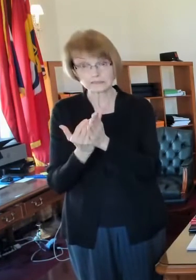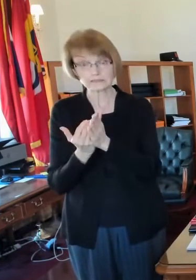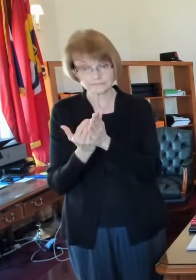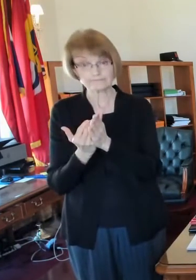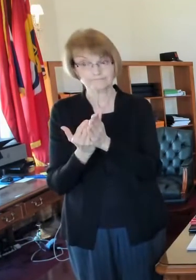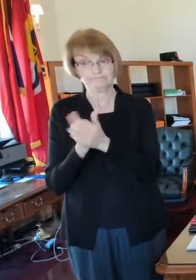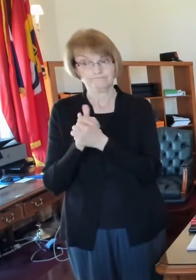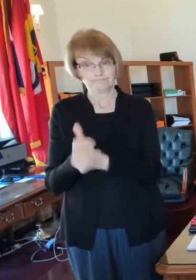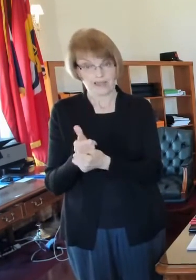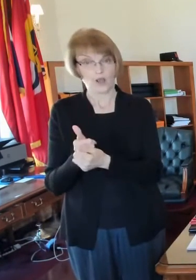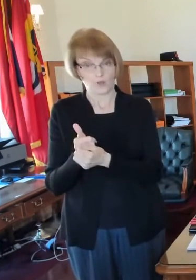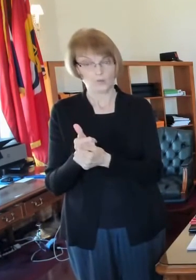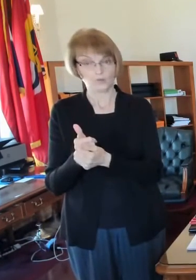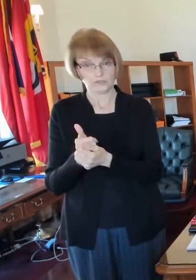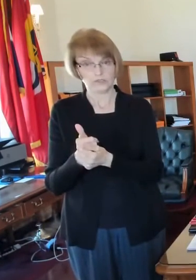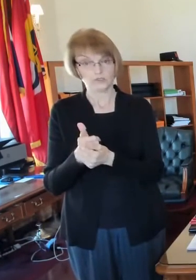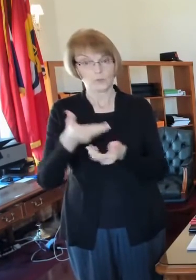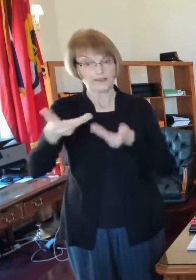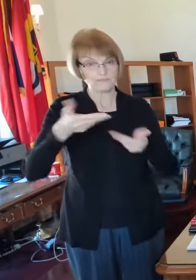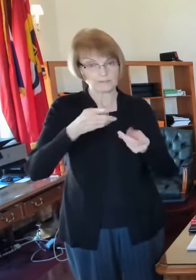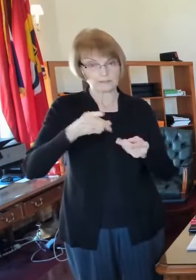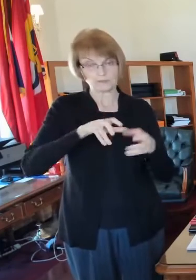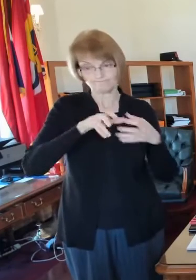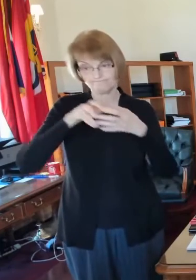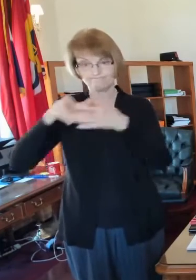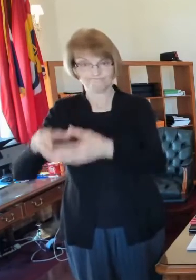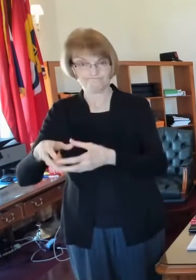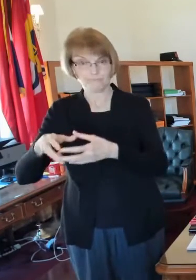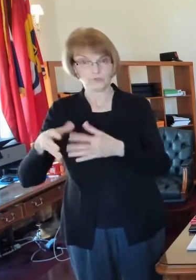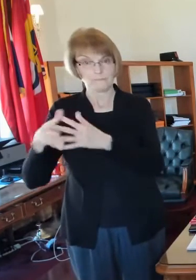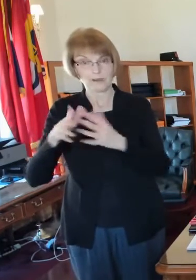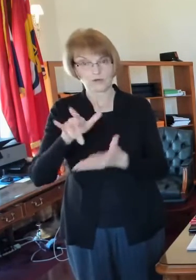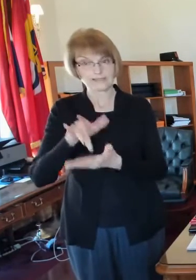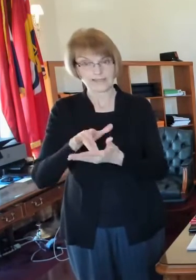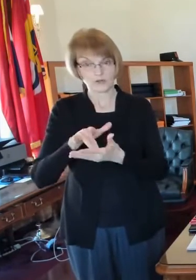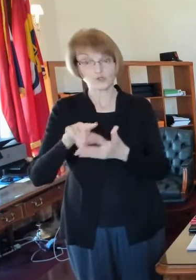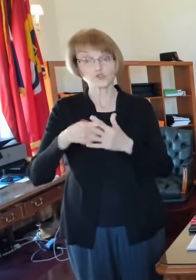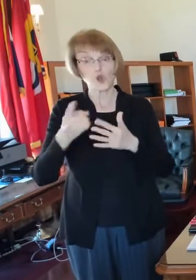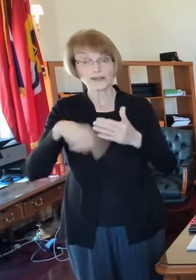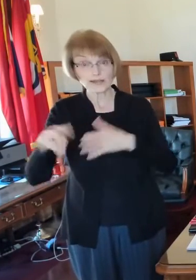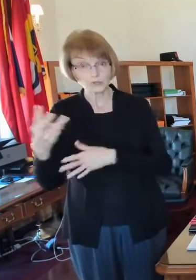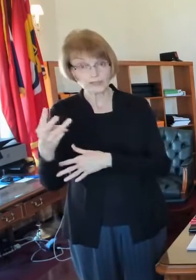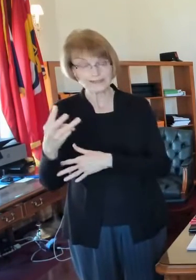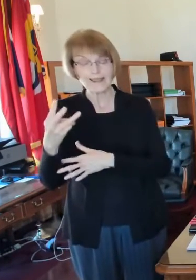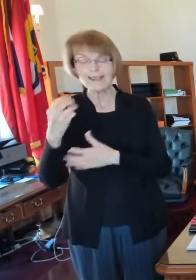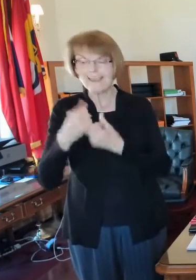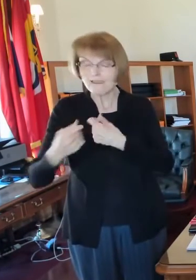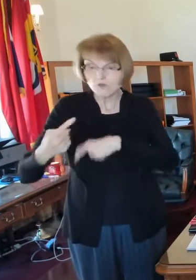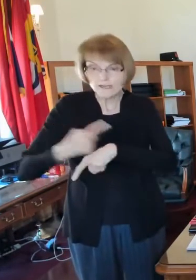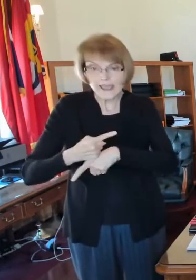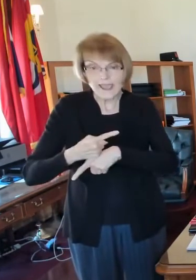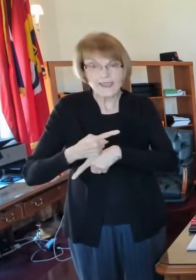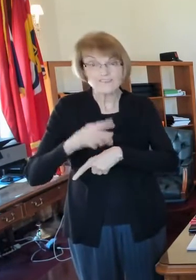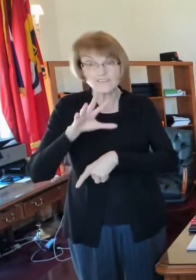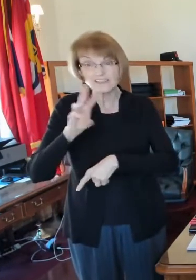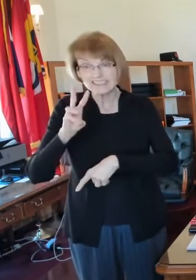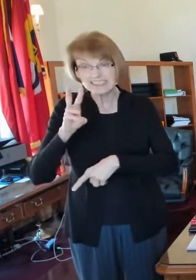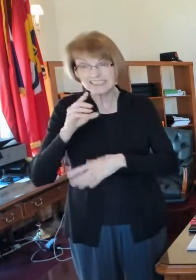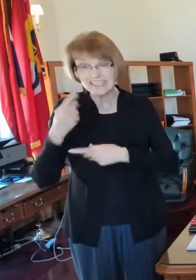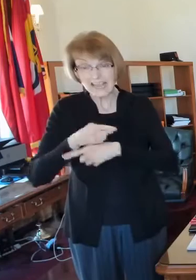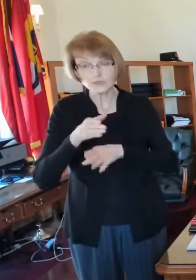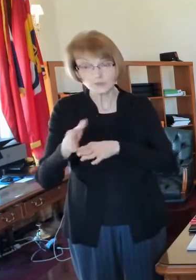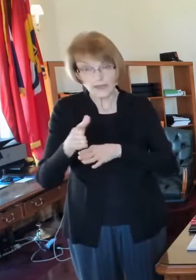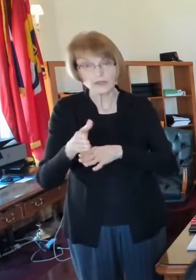to bring people to America Center starting next Wednesday and every day after that for the next 56 days.